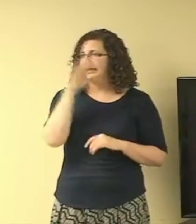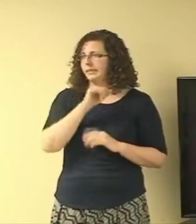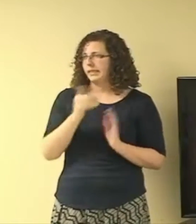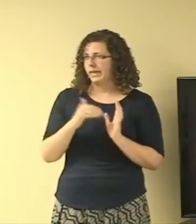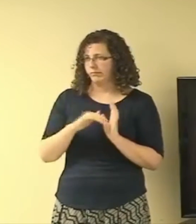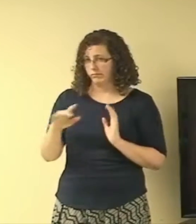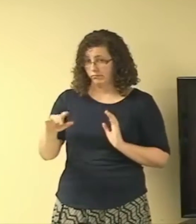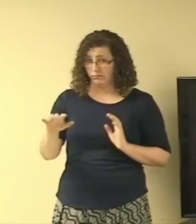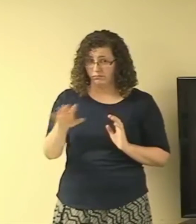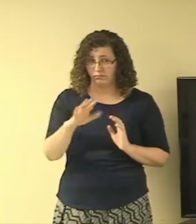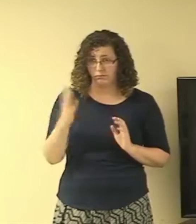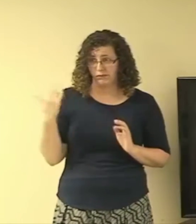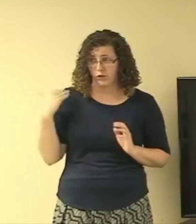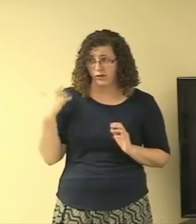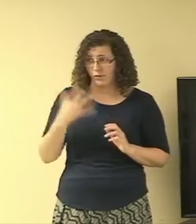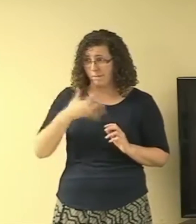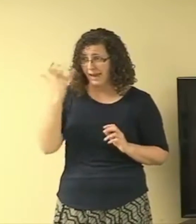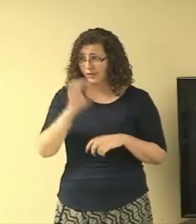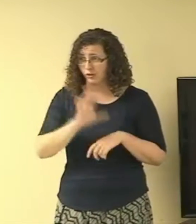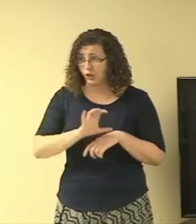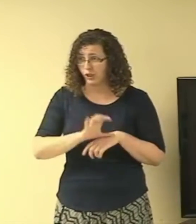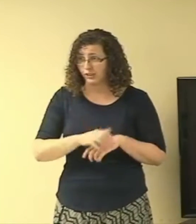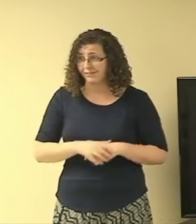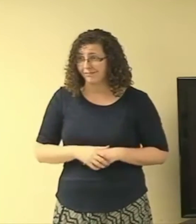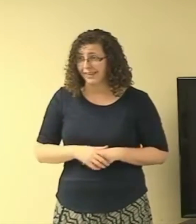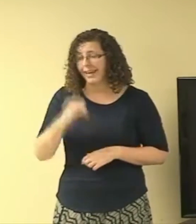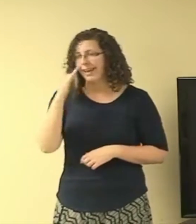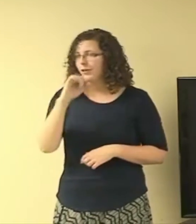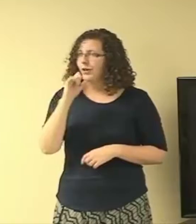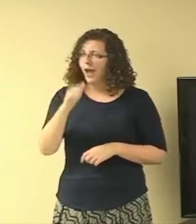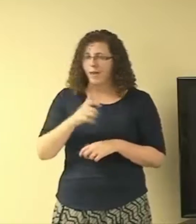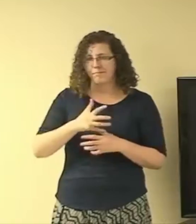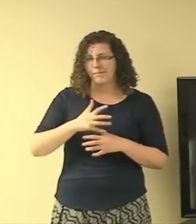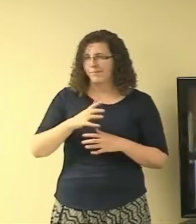church? If you don't, you're not involved.